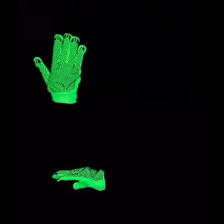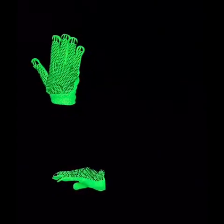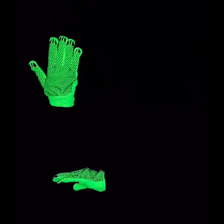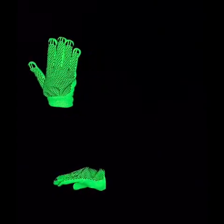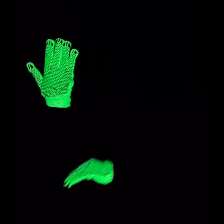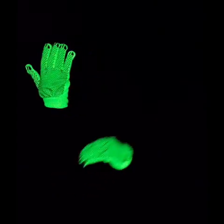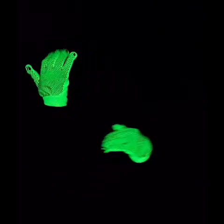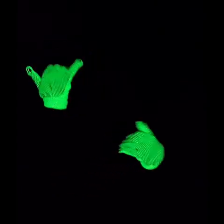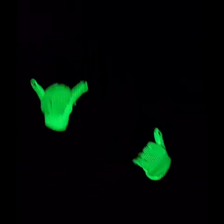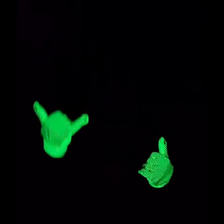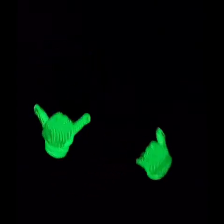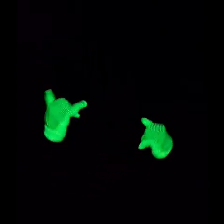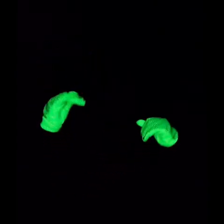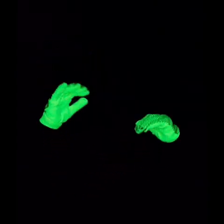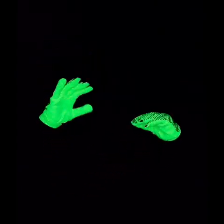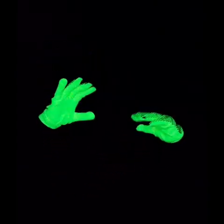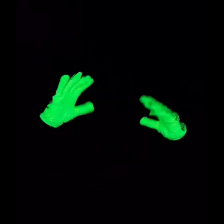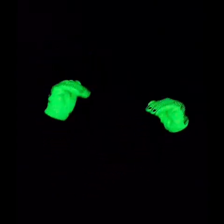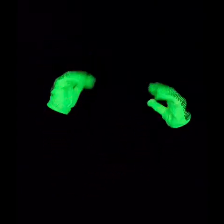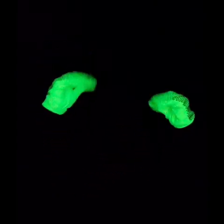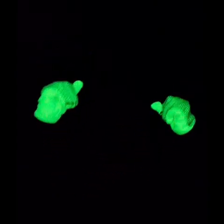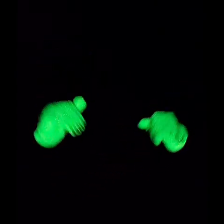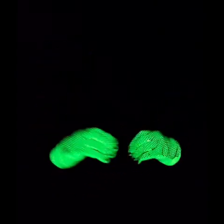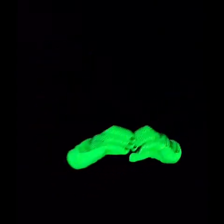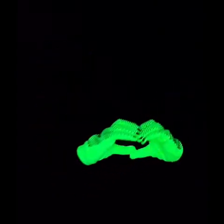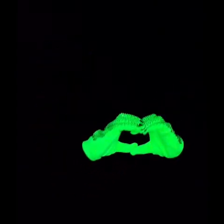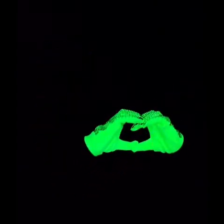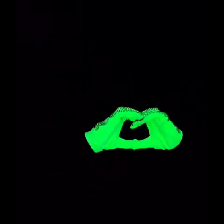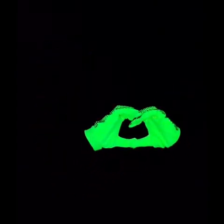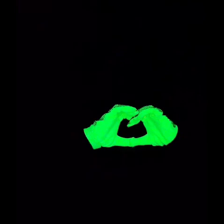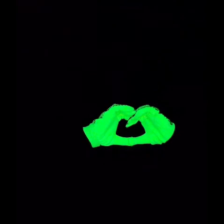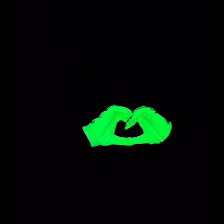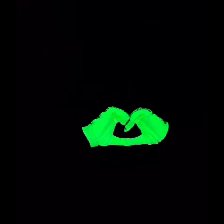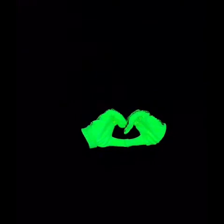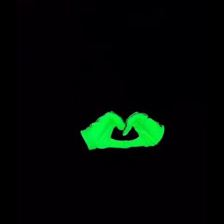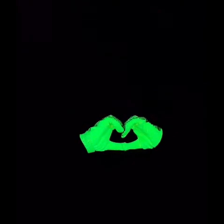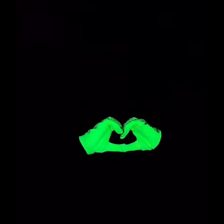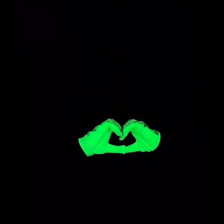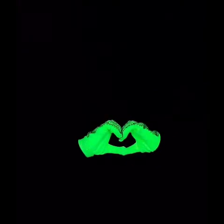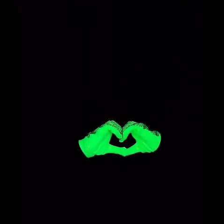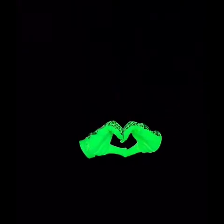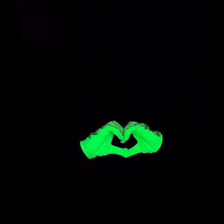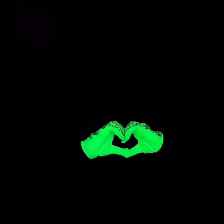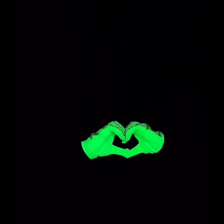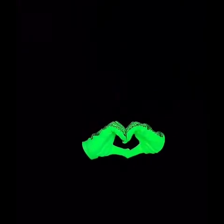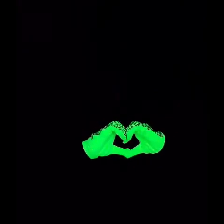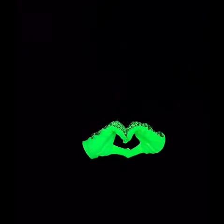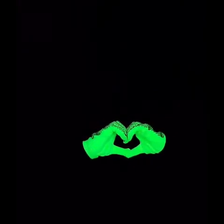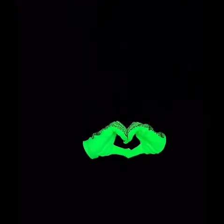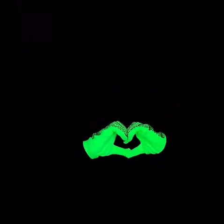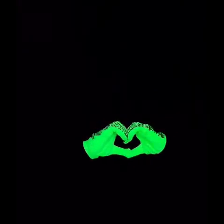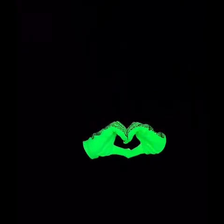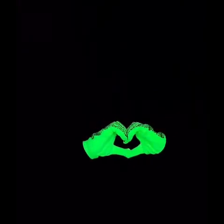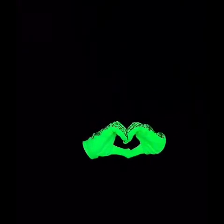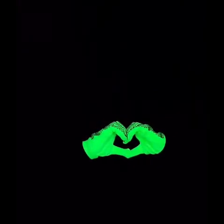You're still the hope of Christmas I don't know.